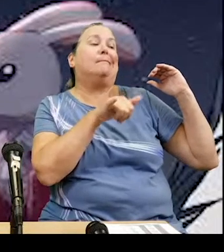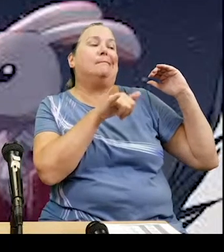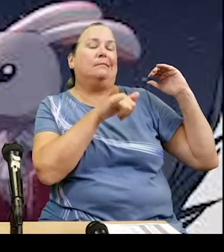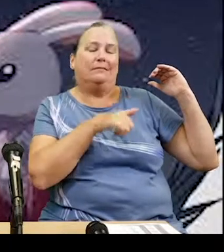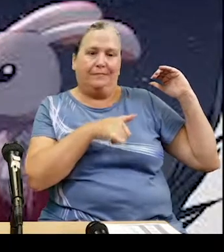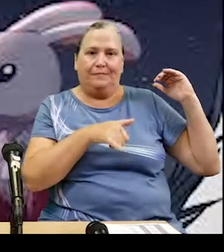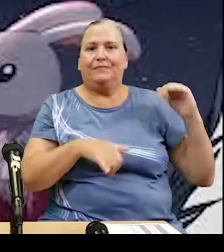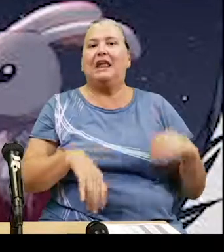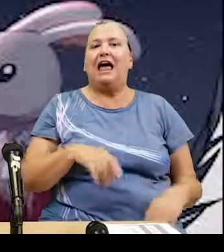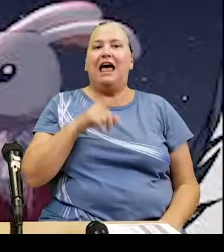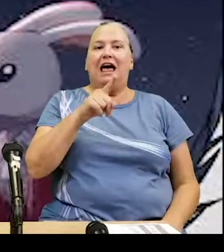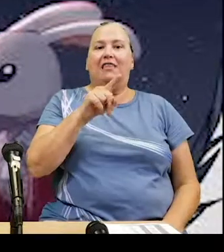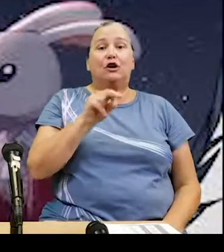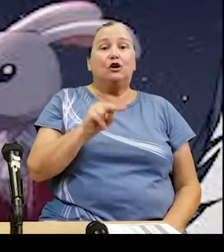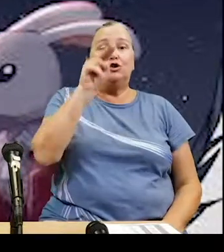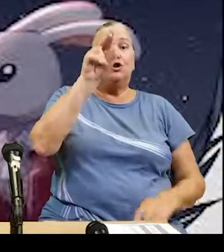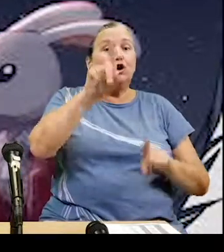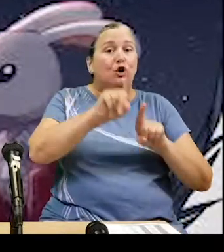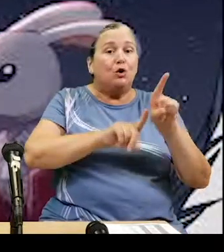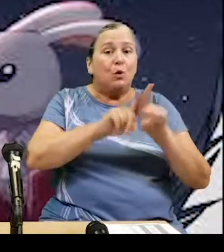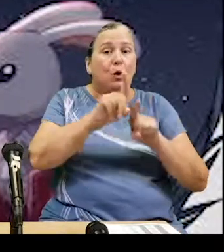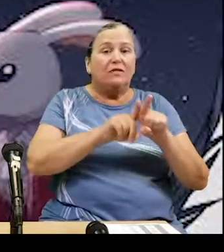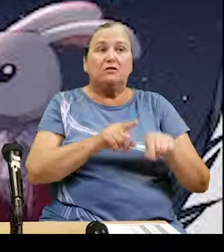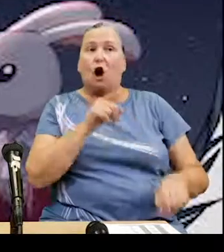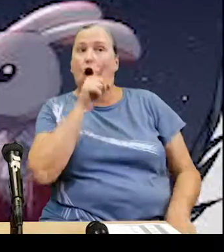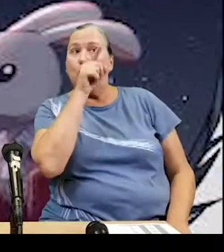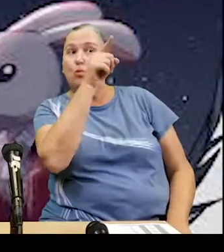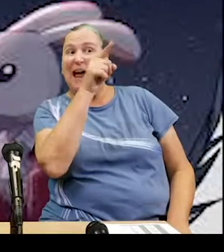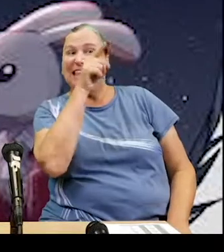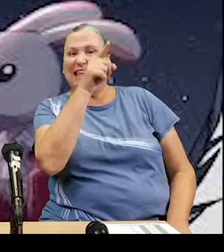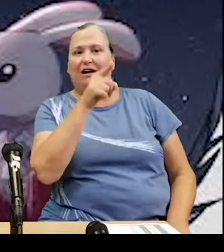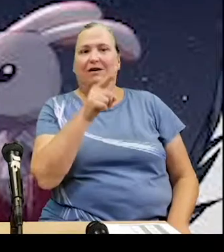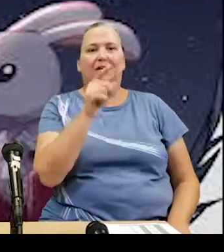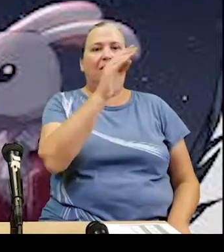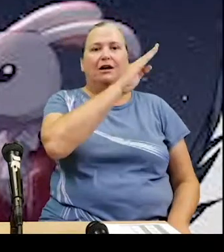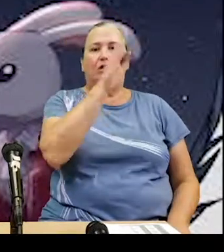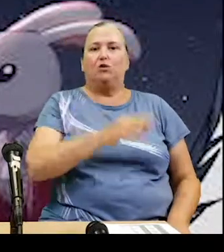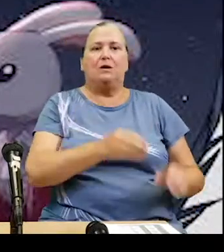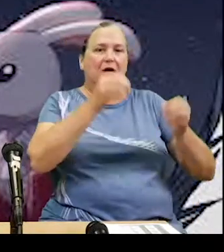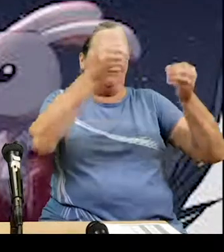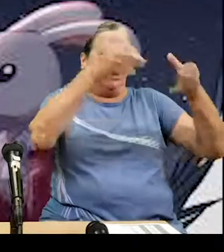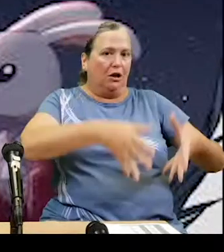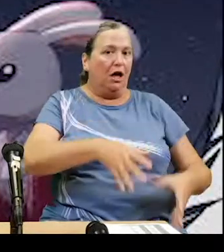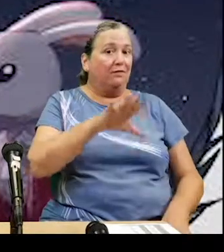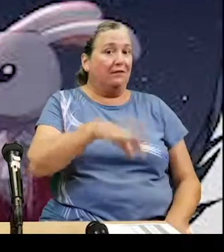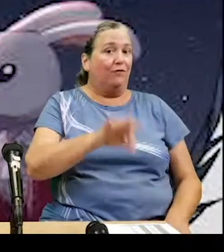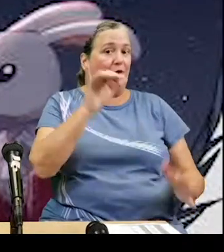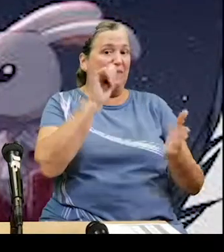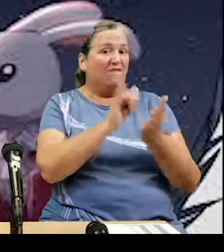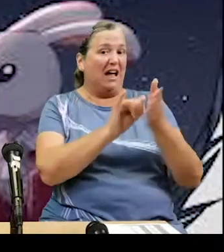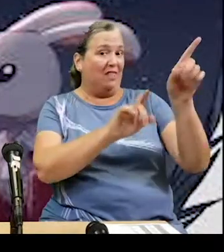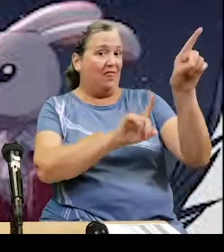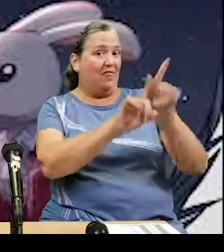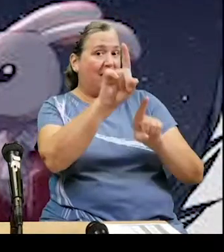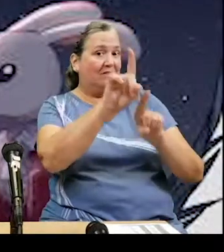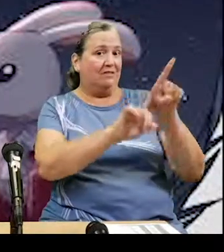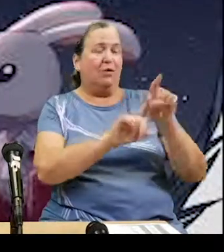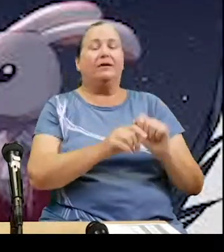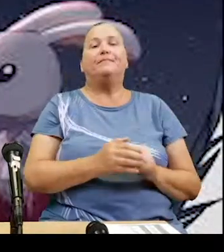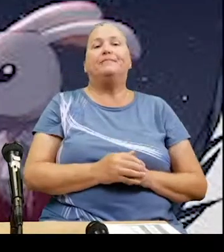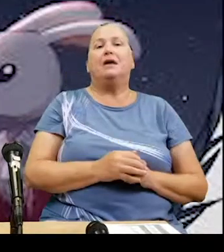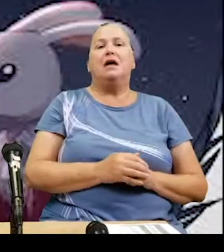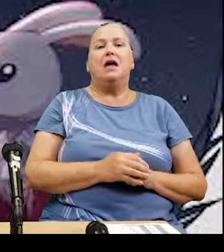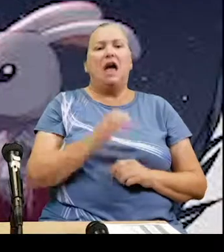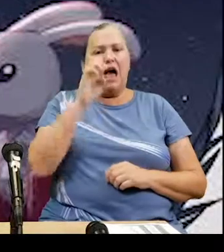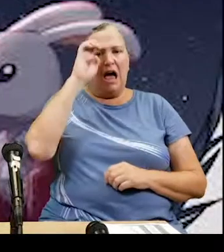sky. "There's your North Star right there. Don't never have to be lost if you know where that fellow is." Edward considered the brightness of the small